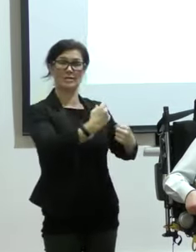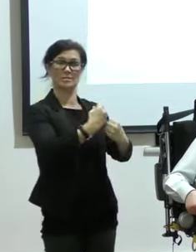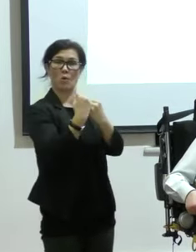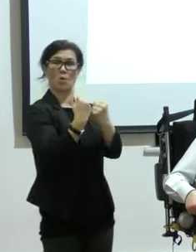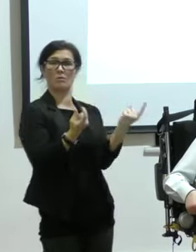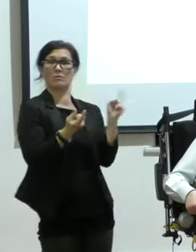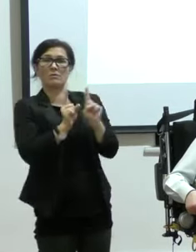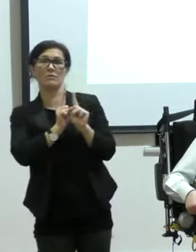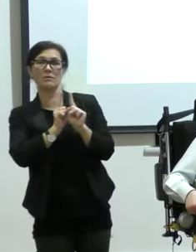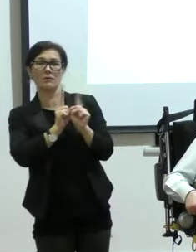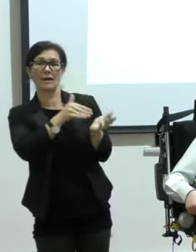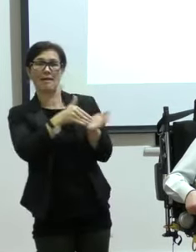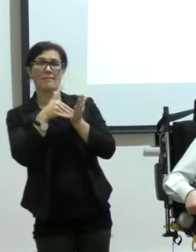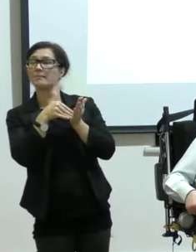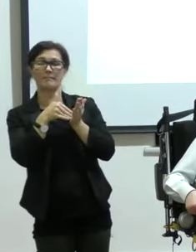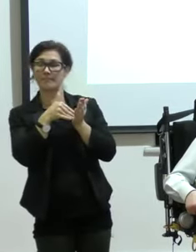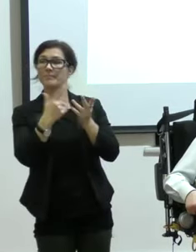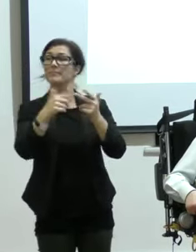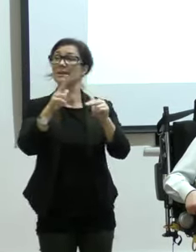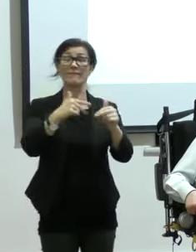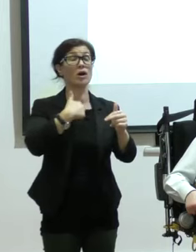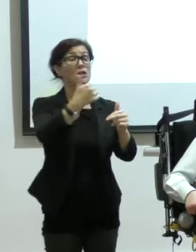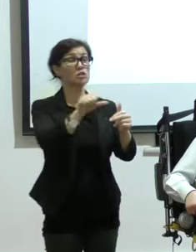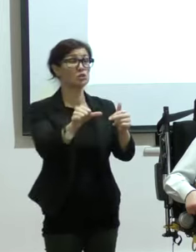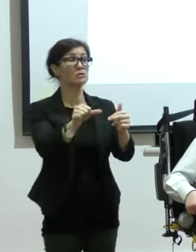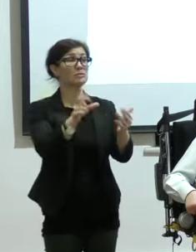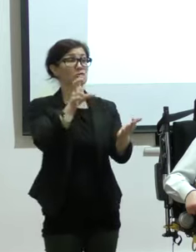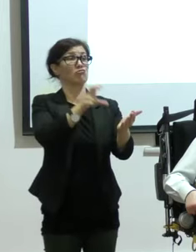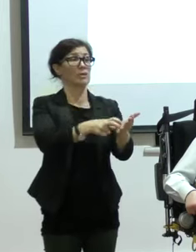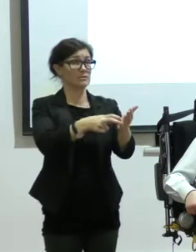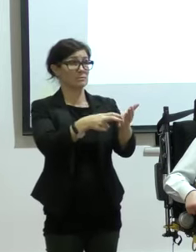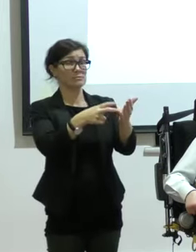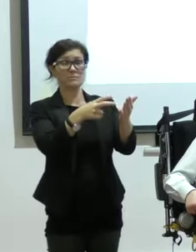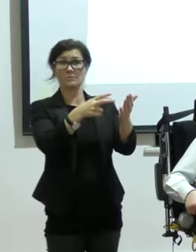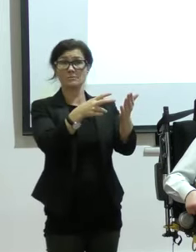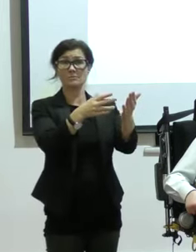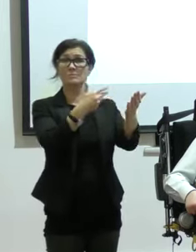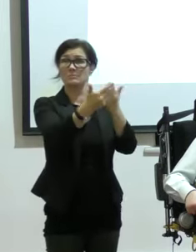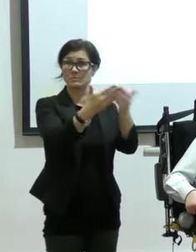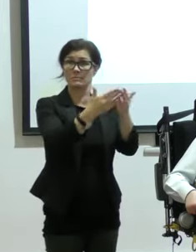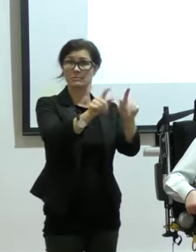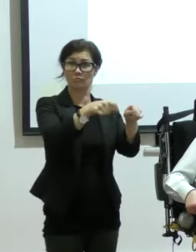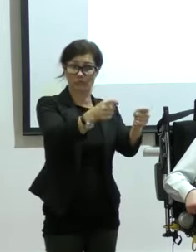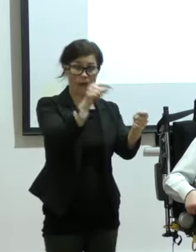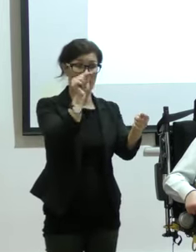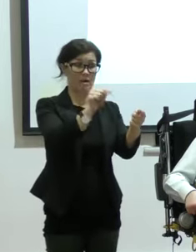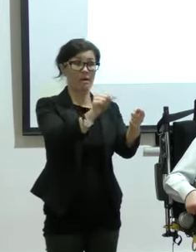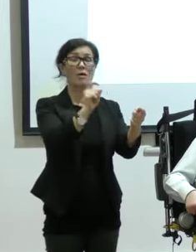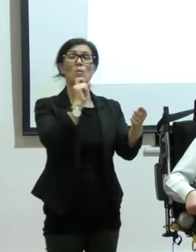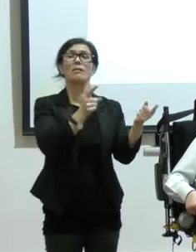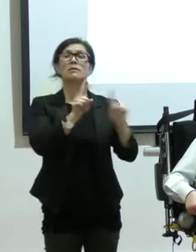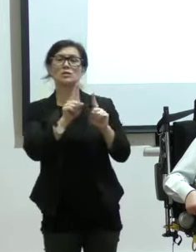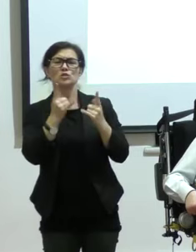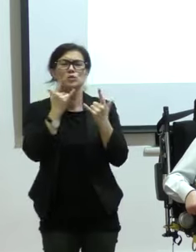plan management provider, you might have someone there helping you to, check the terms